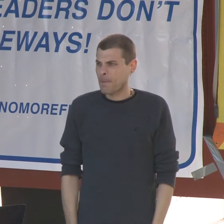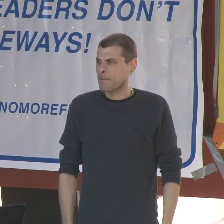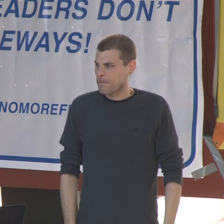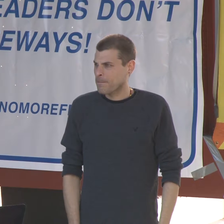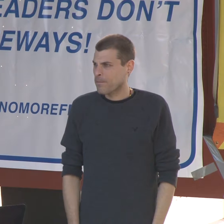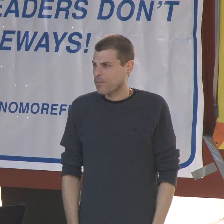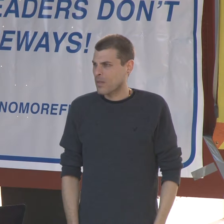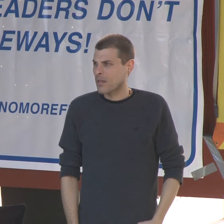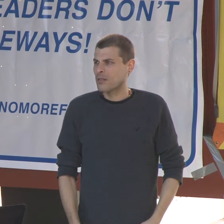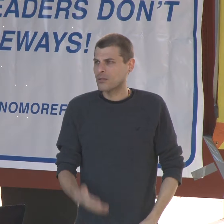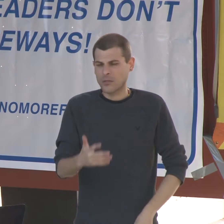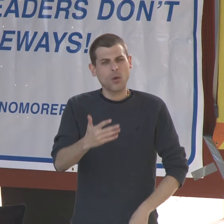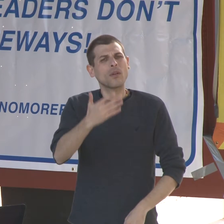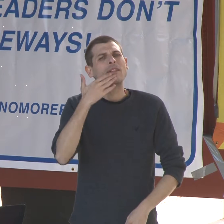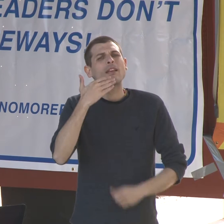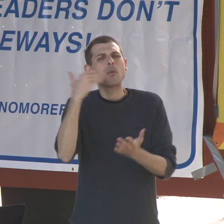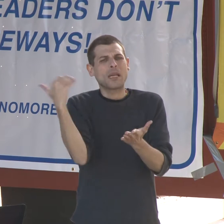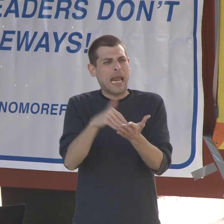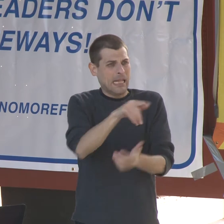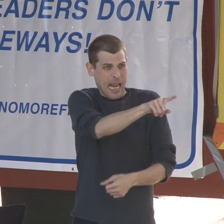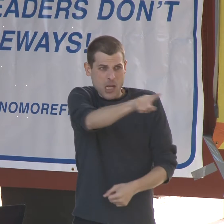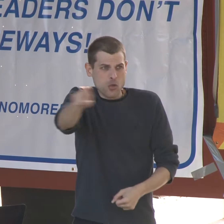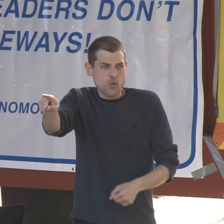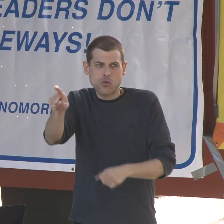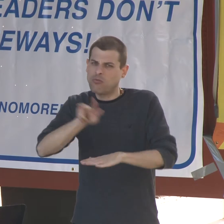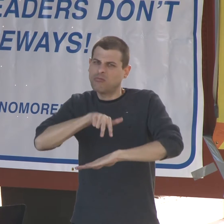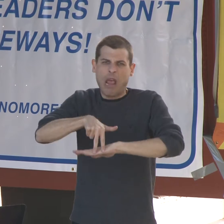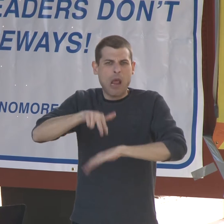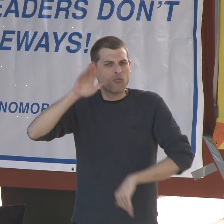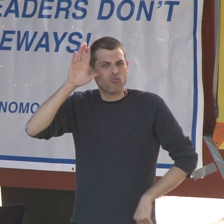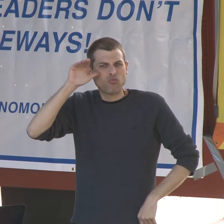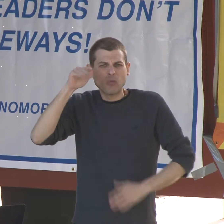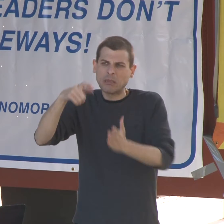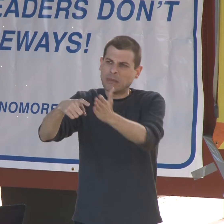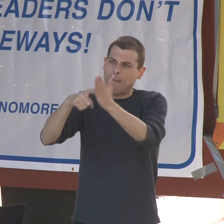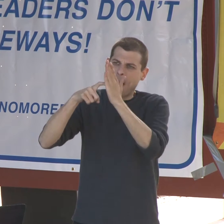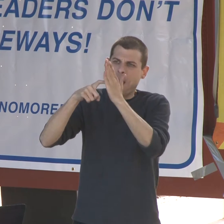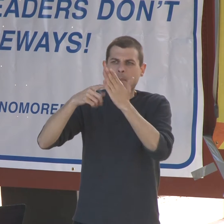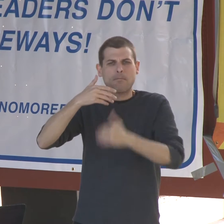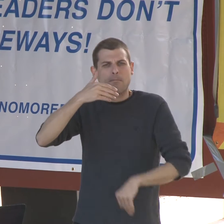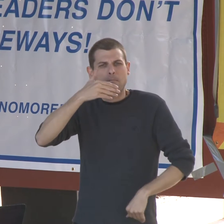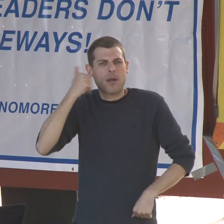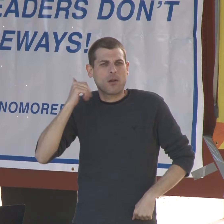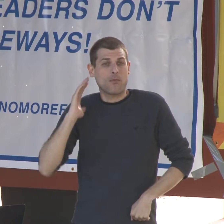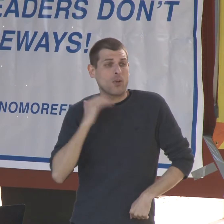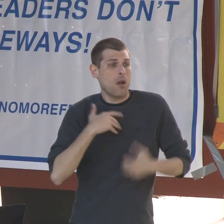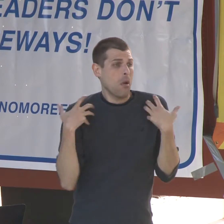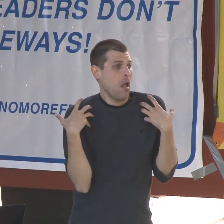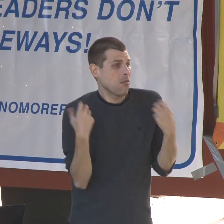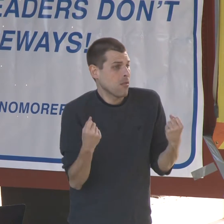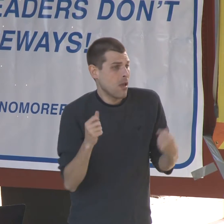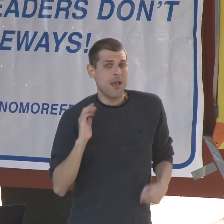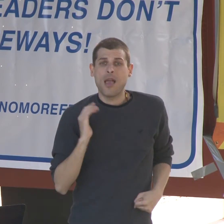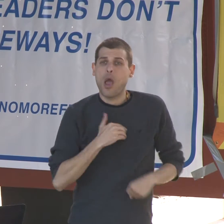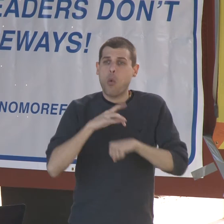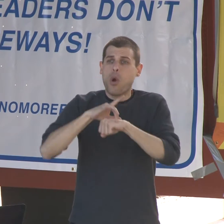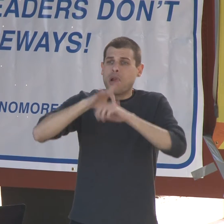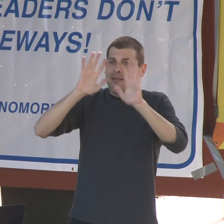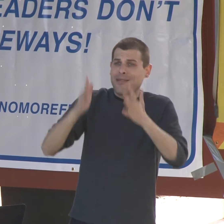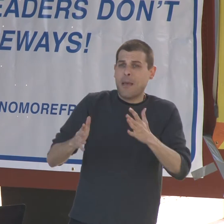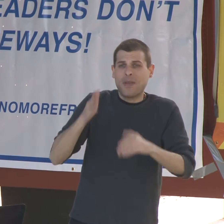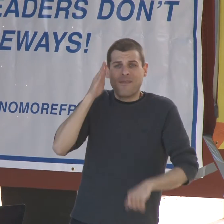So thank you again for your willingness to stand with us and demand more for our health, for our climate future, and for our